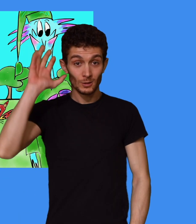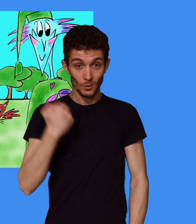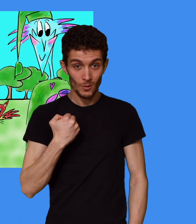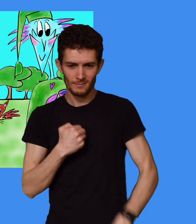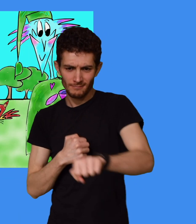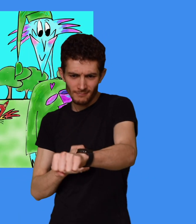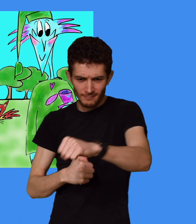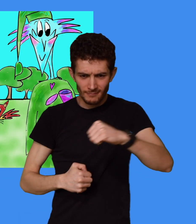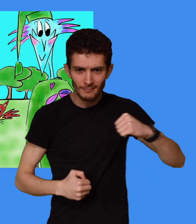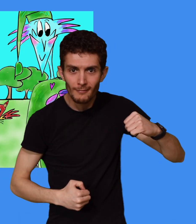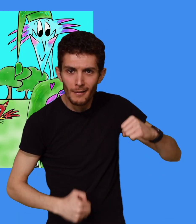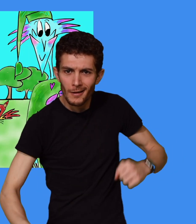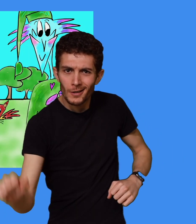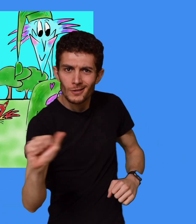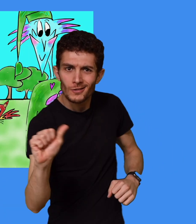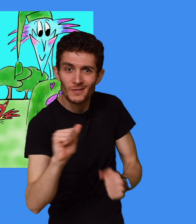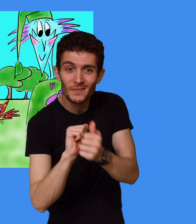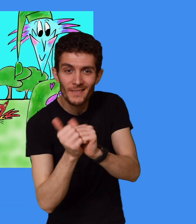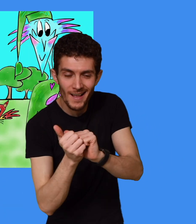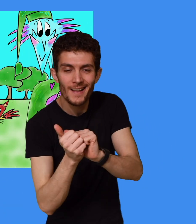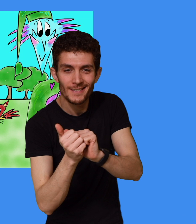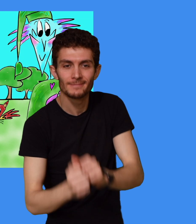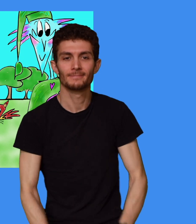When JoJo opened it, there were his friends.